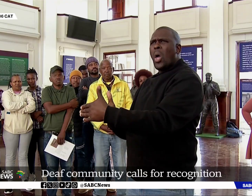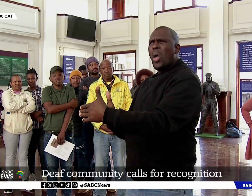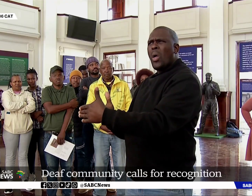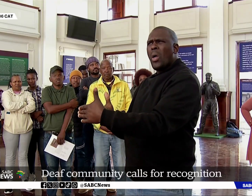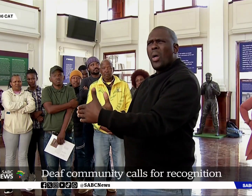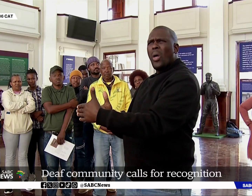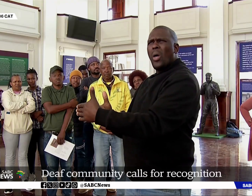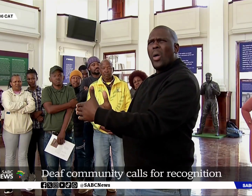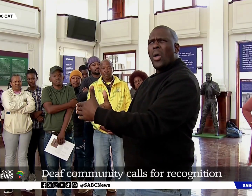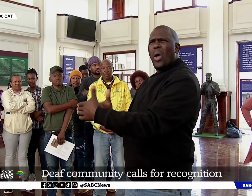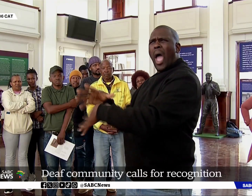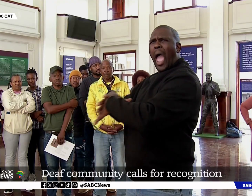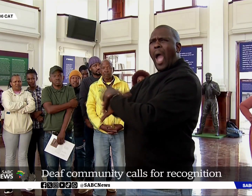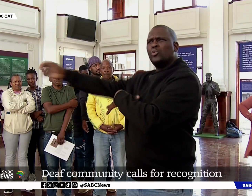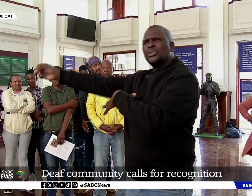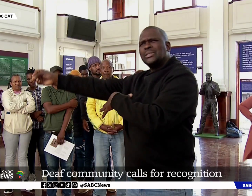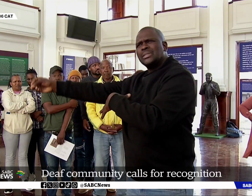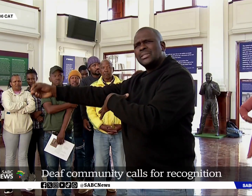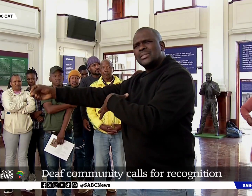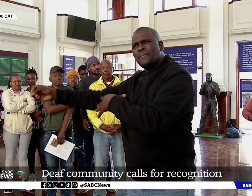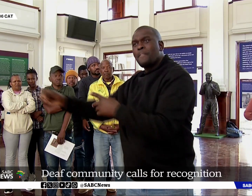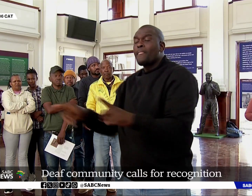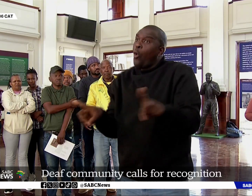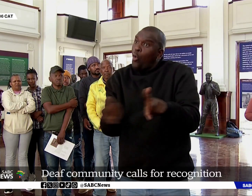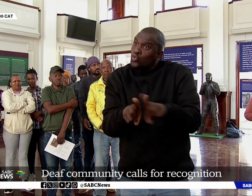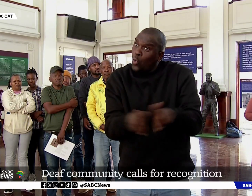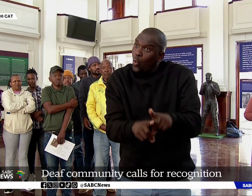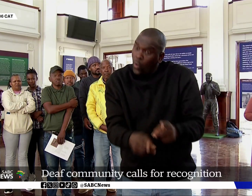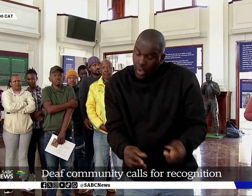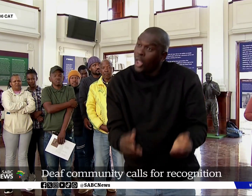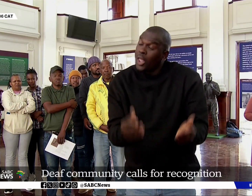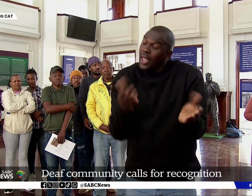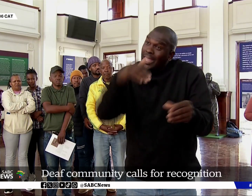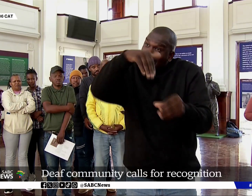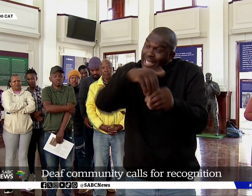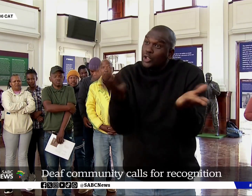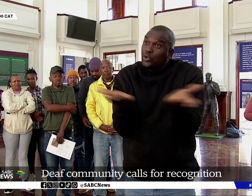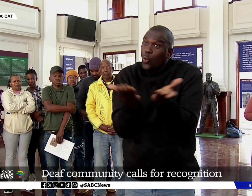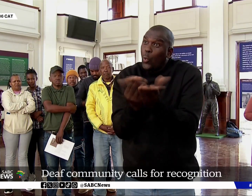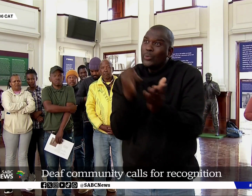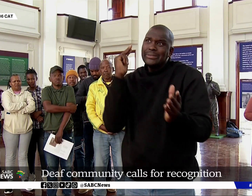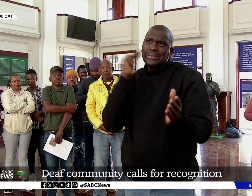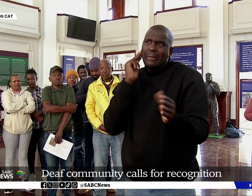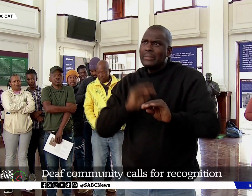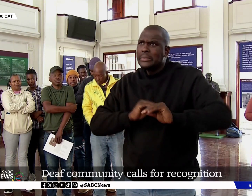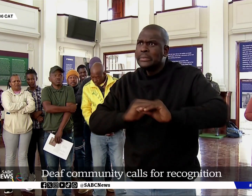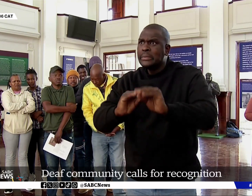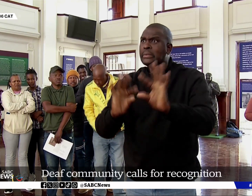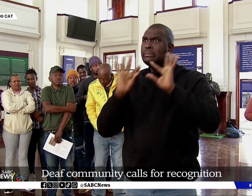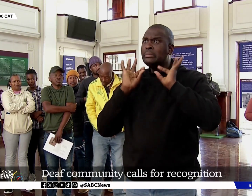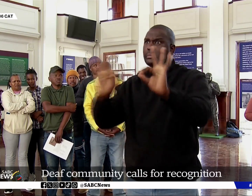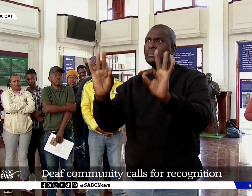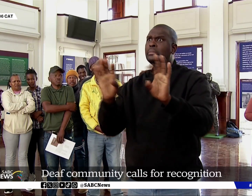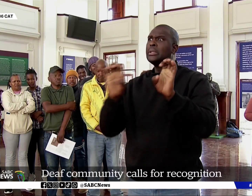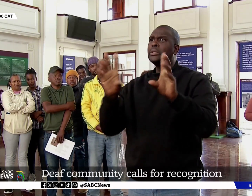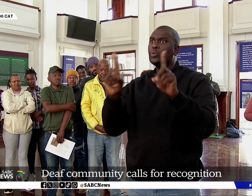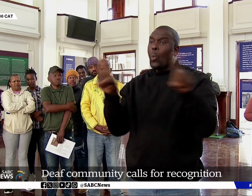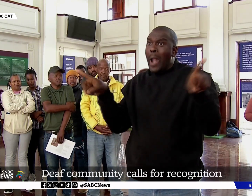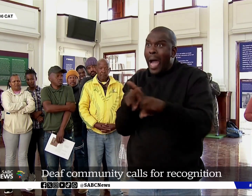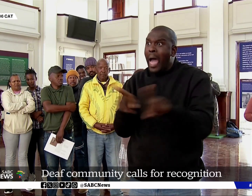any tertiary institutions. Then we have a challenge there. Also in the deaf schools, the